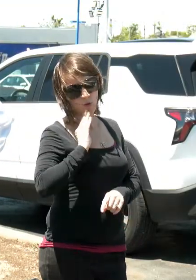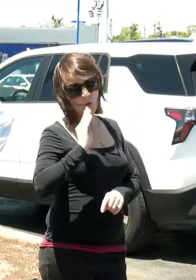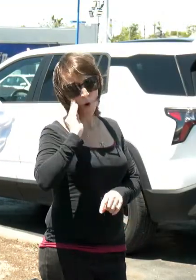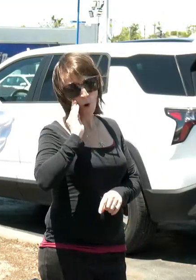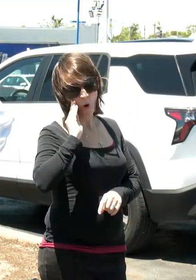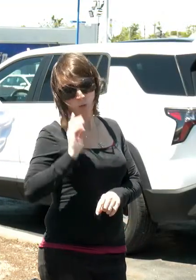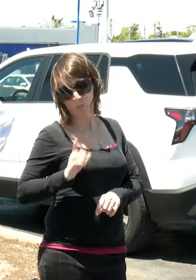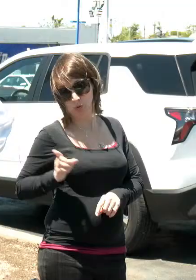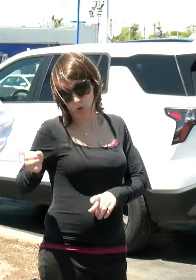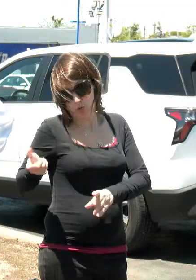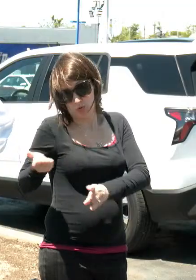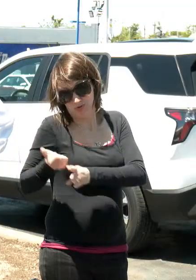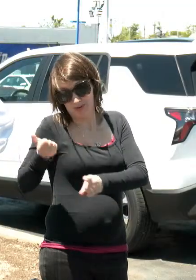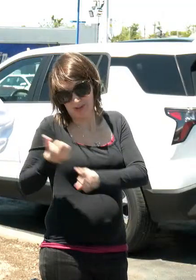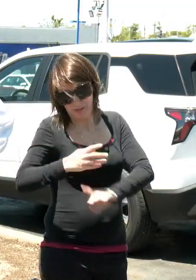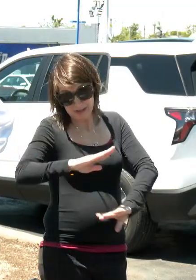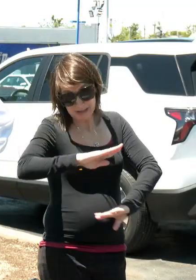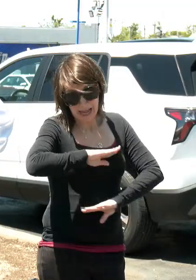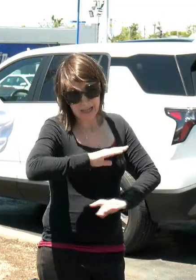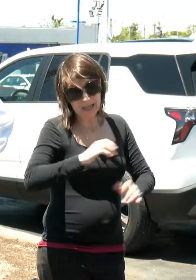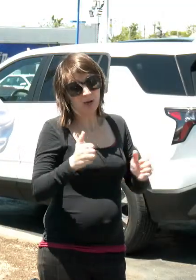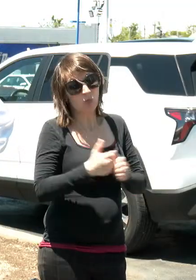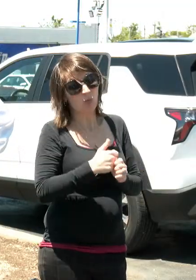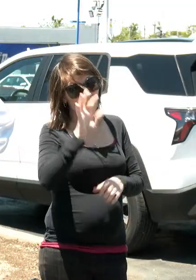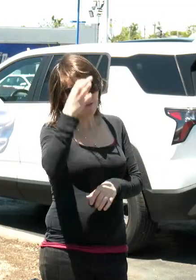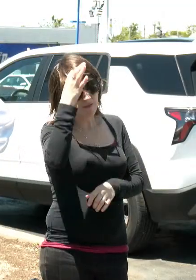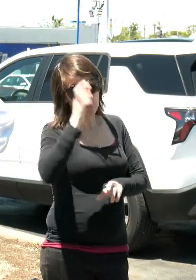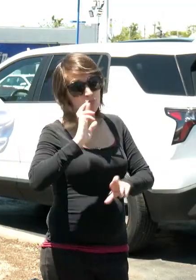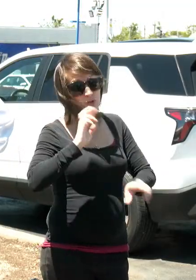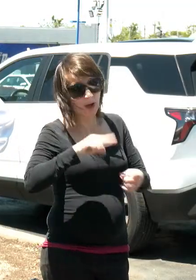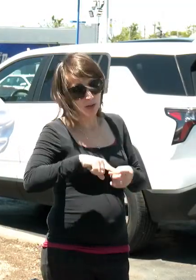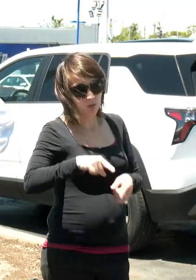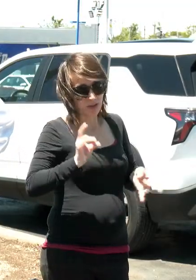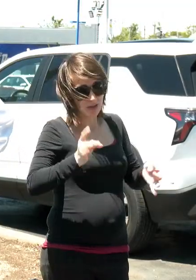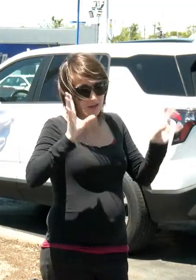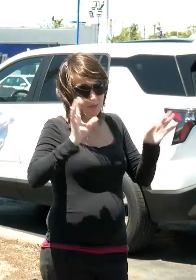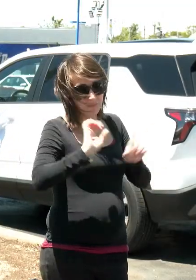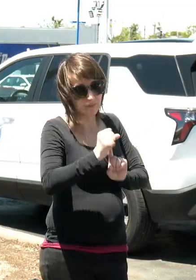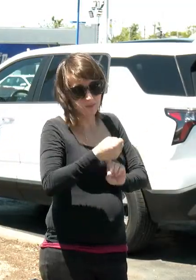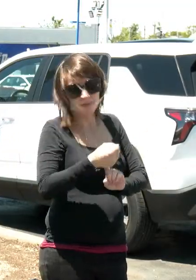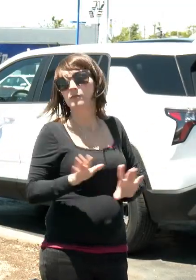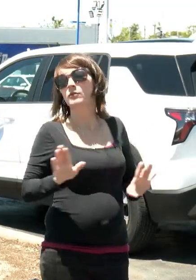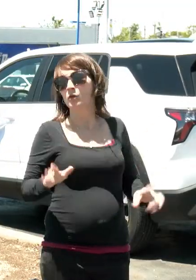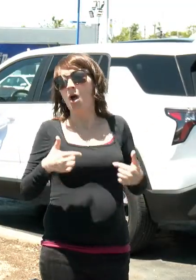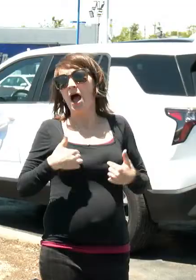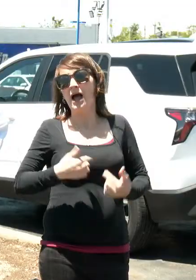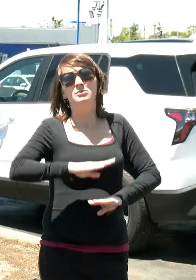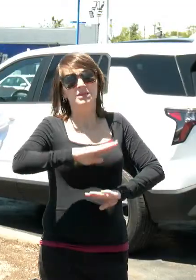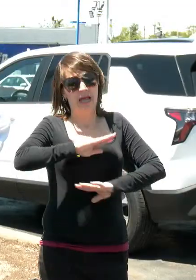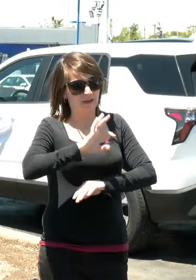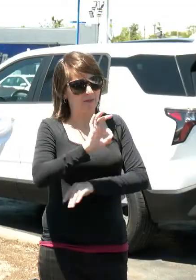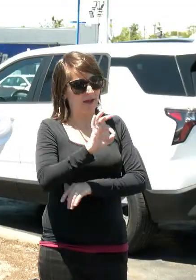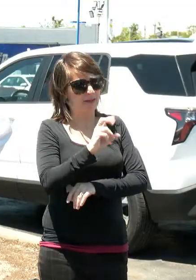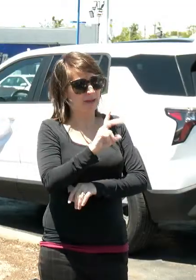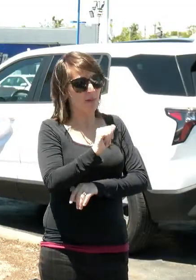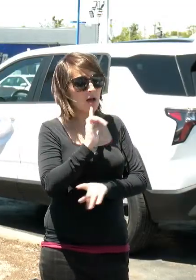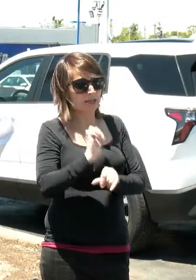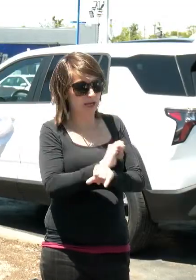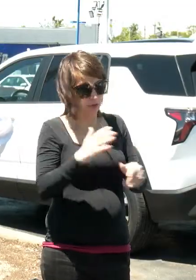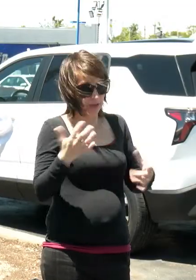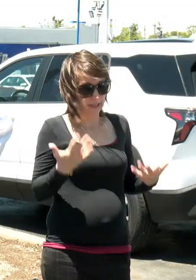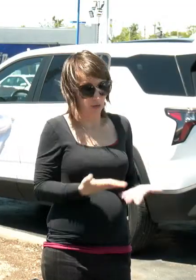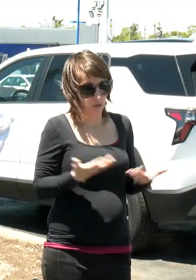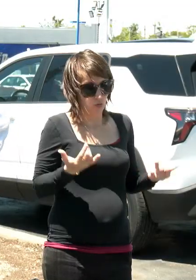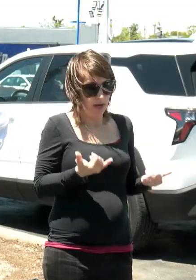you satisfied with the federal response to this crisis? I am satisfied that FEMA is here on the ground with